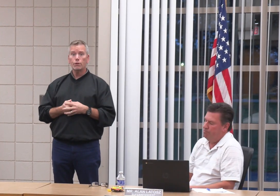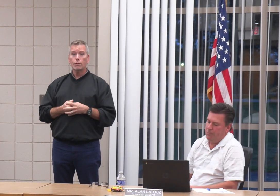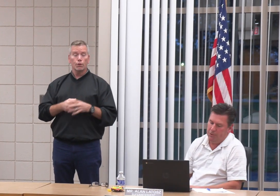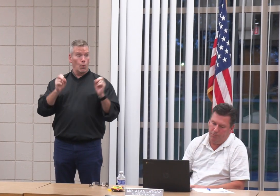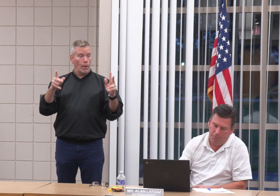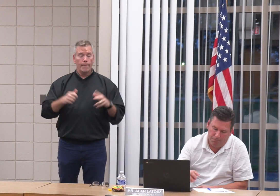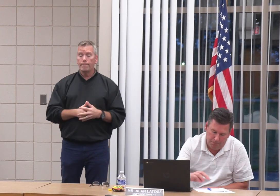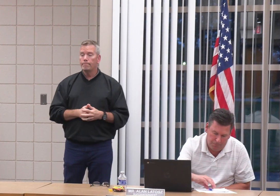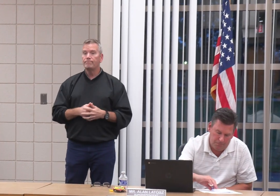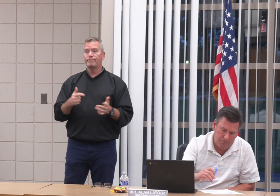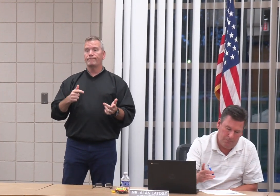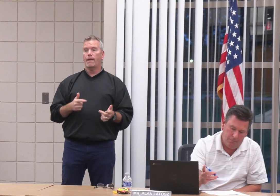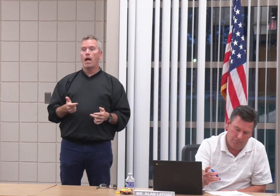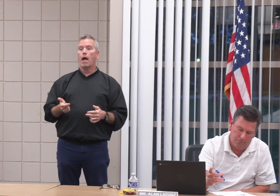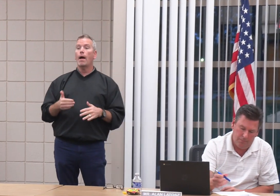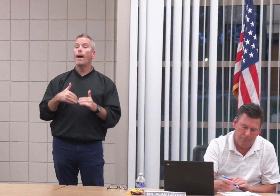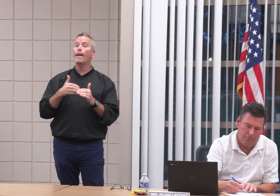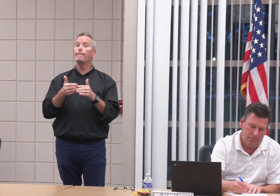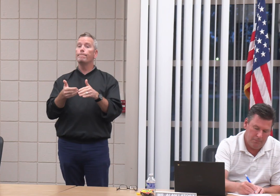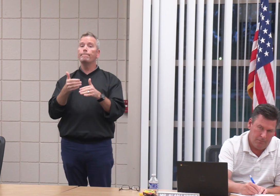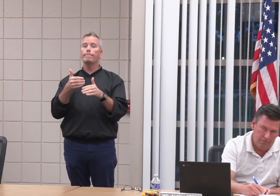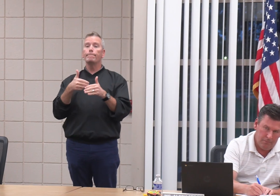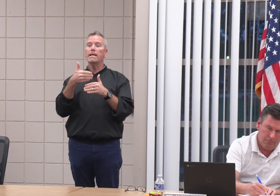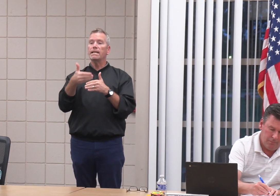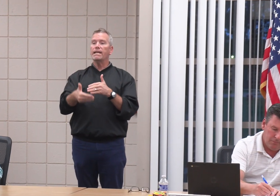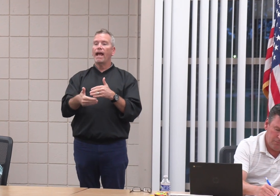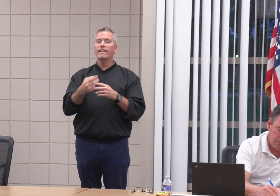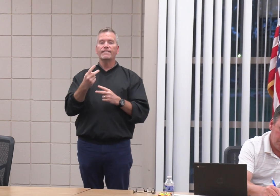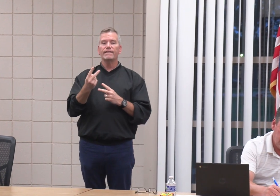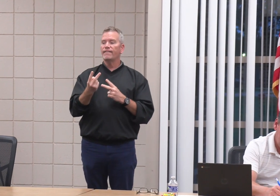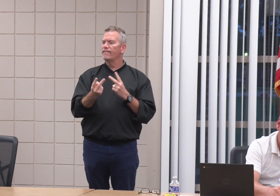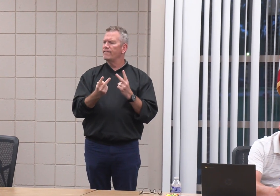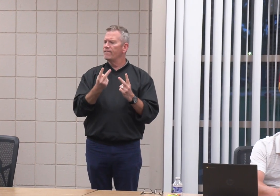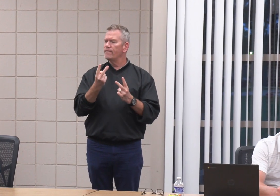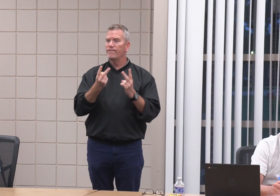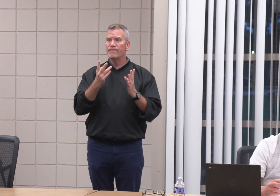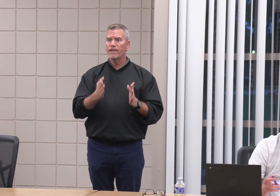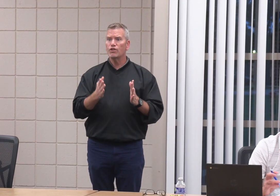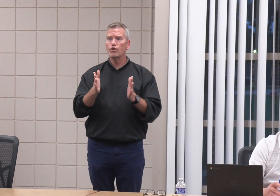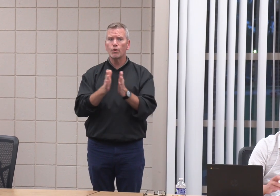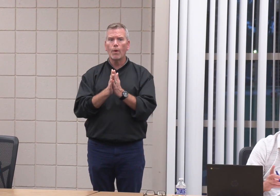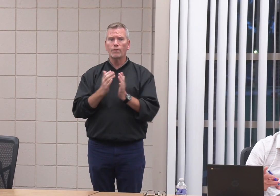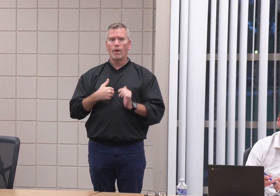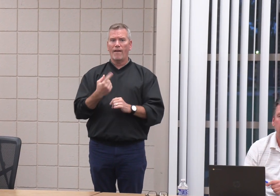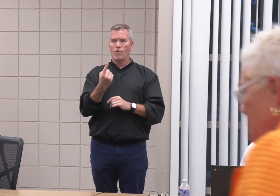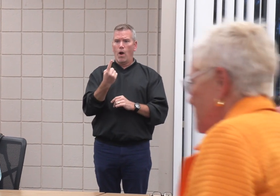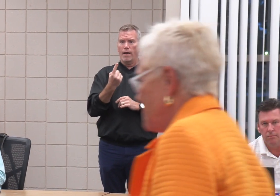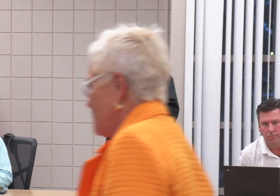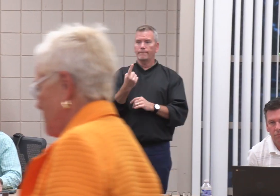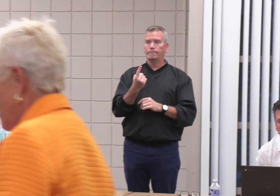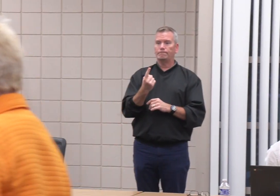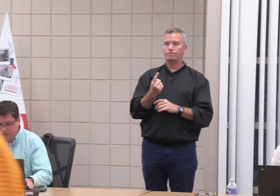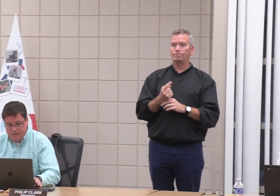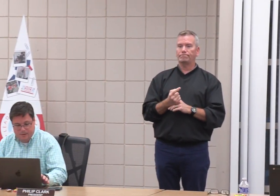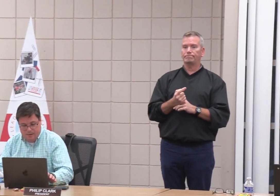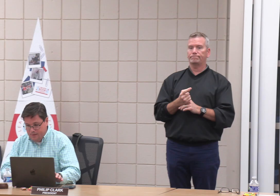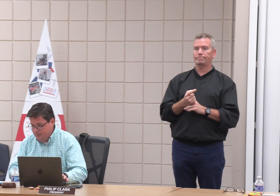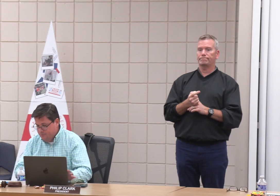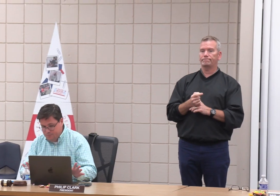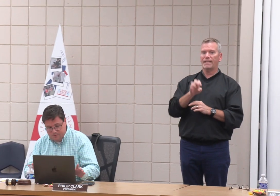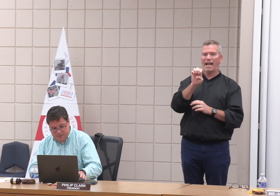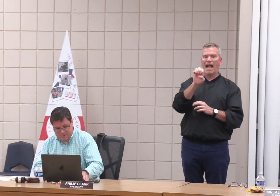Okay. Up next, we have visitors and their requests, we have one, have Ms. Eileen Tesh. Welcome. Thank you. coming to speak with us.